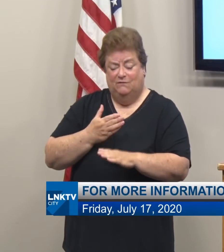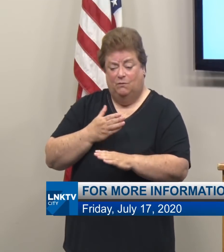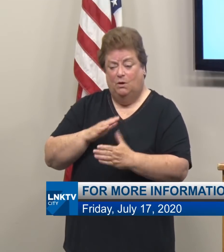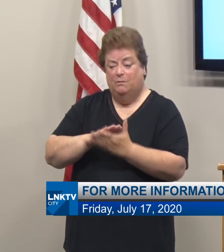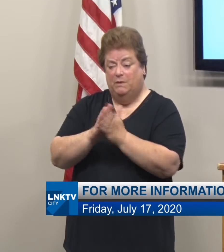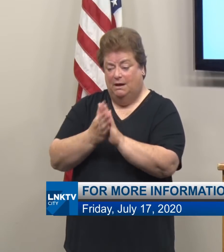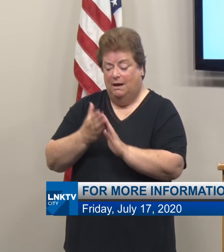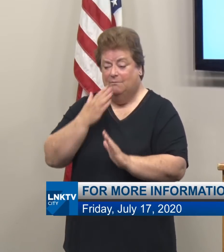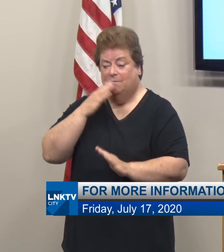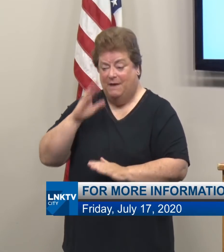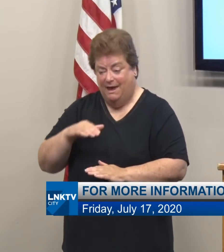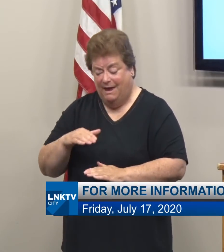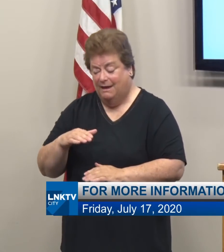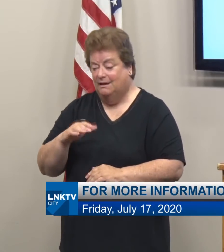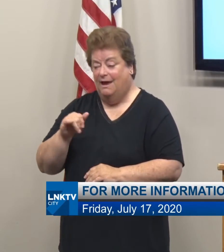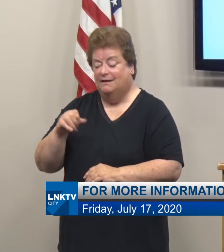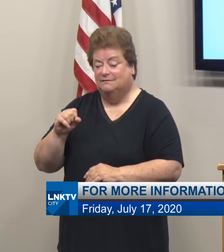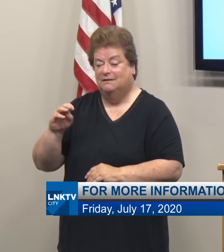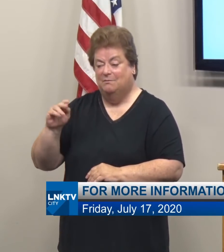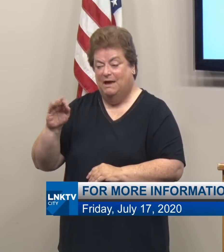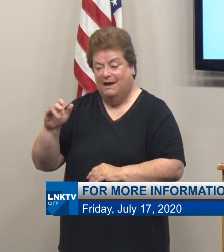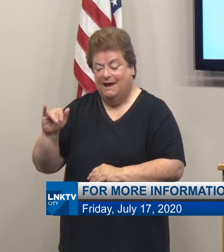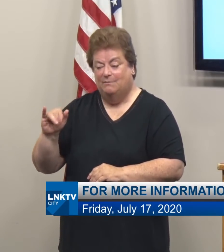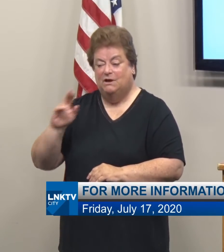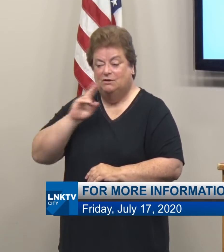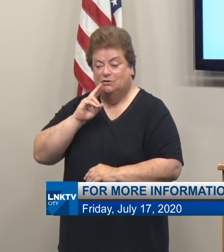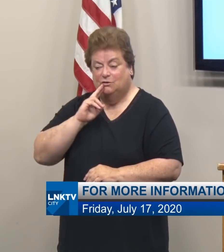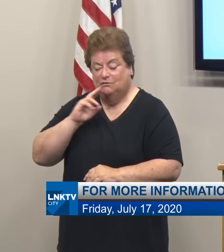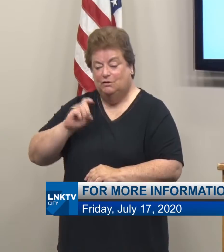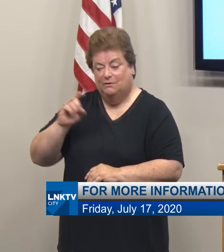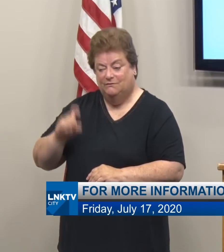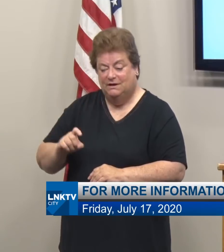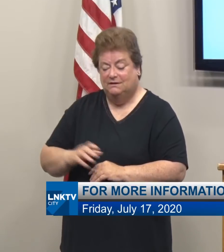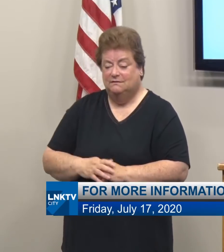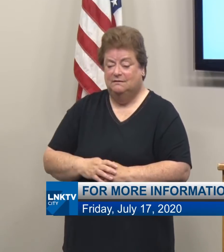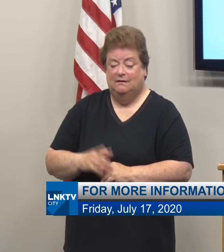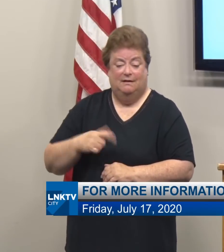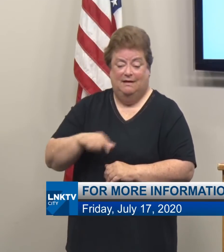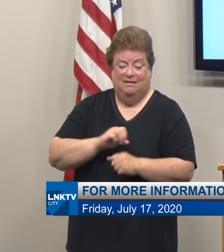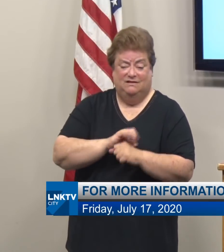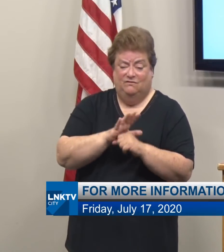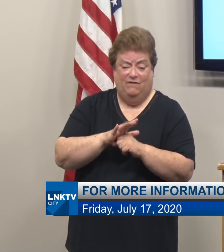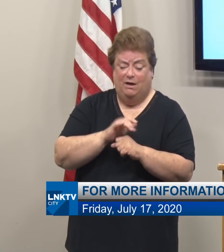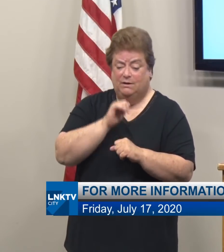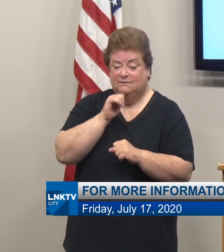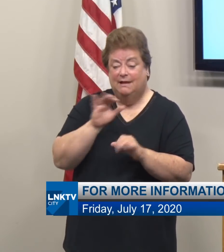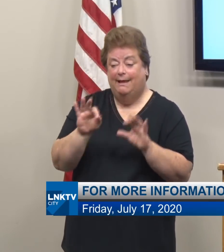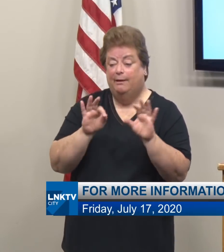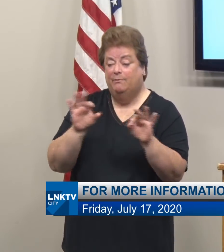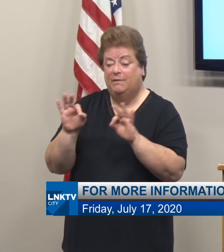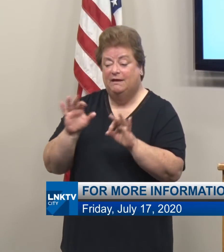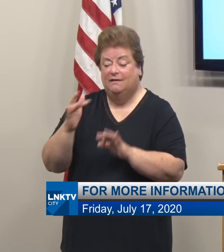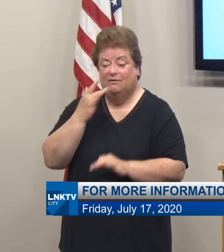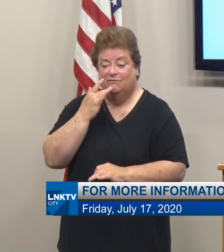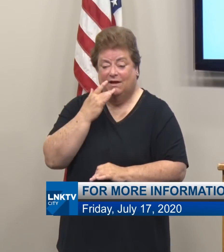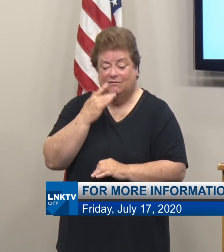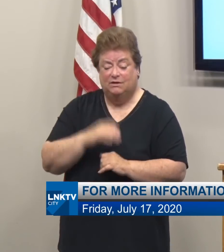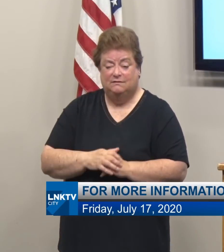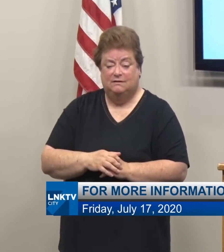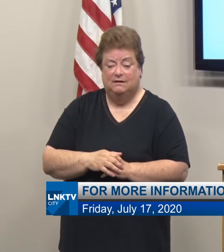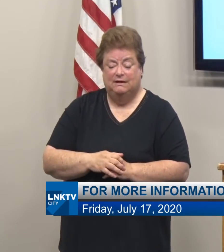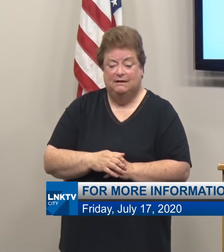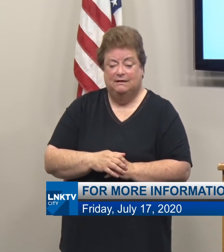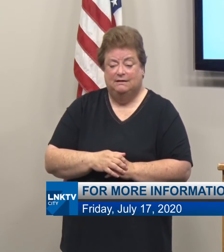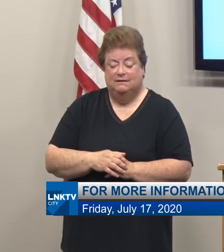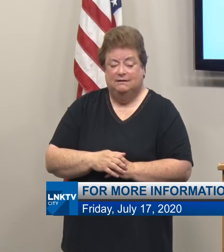are in Miami, Houston, or Phoenix. This virus doesn't play favorites. There is no Lincoln exception in this virus's